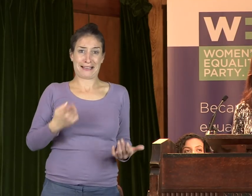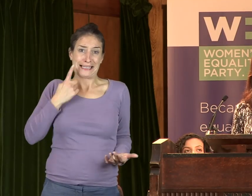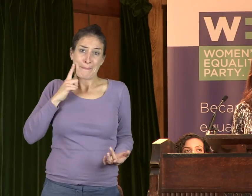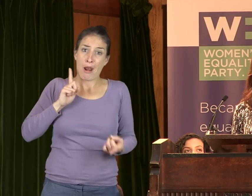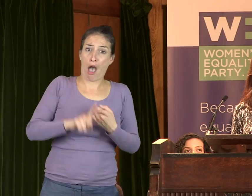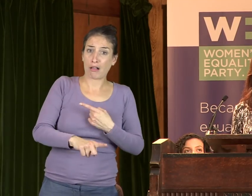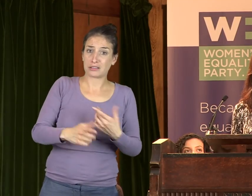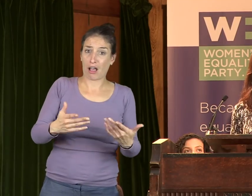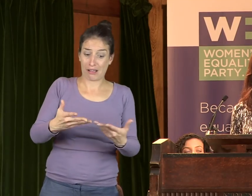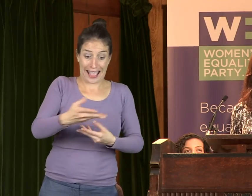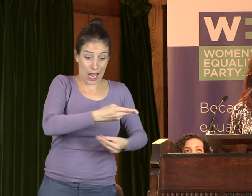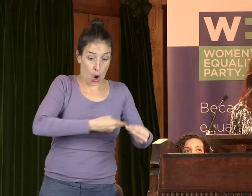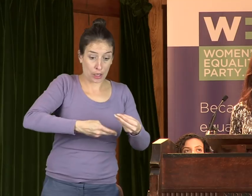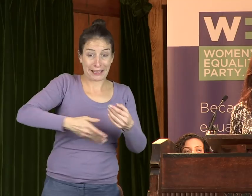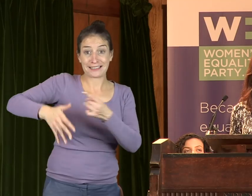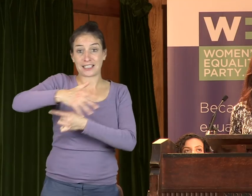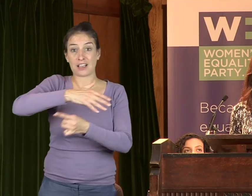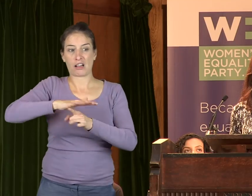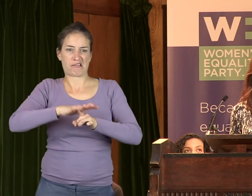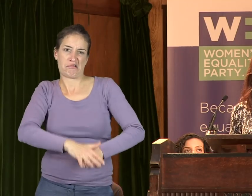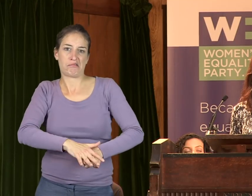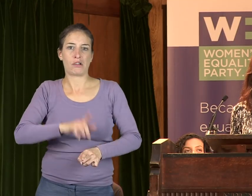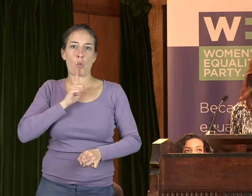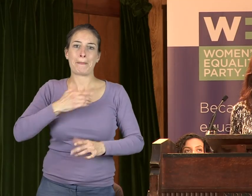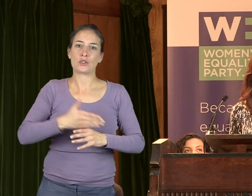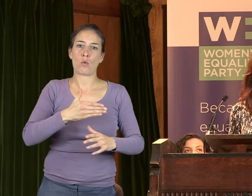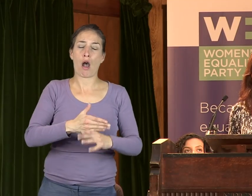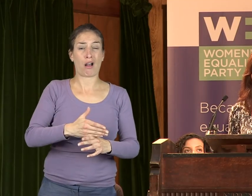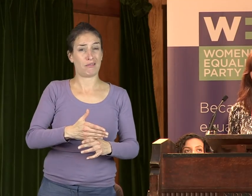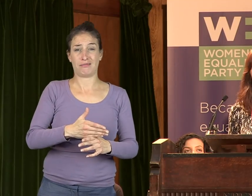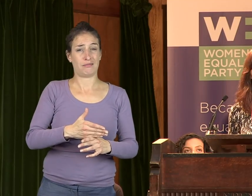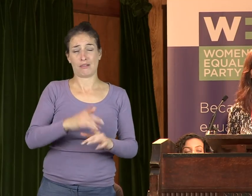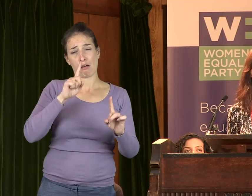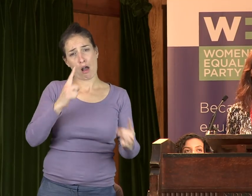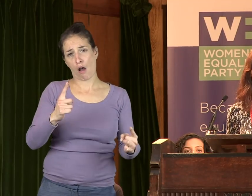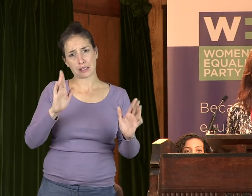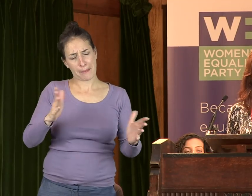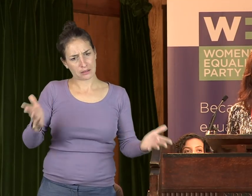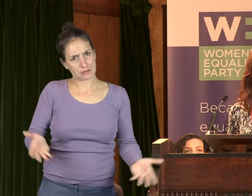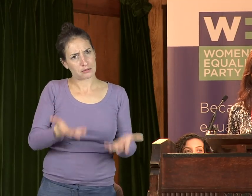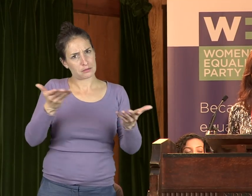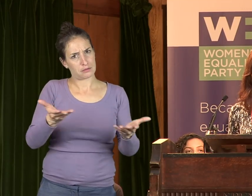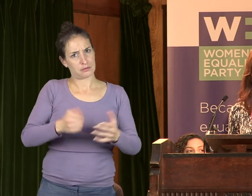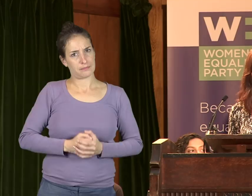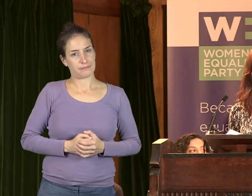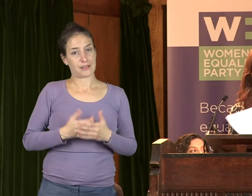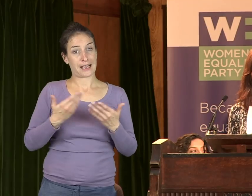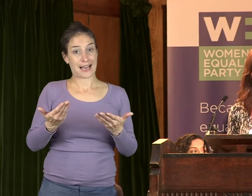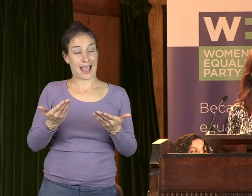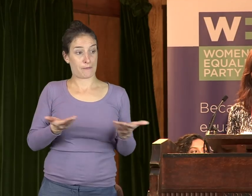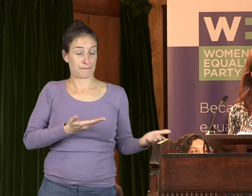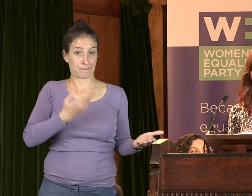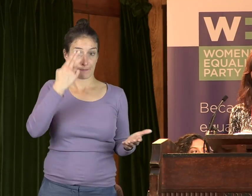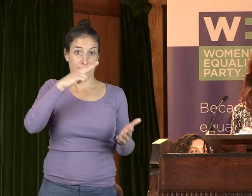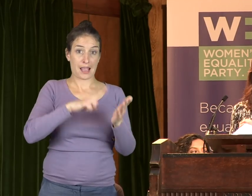our society can afford to undervalue women's work. And I'd now like to introduce Nimco Ali, who will be talking about